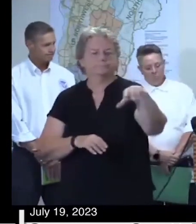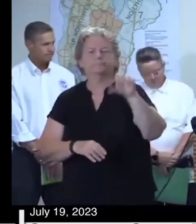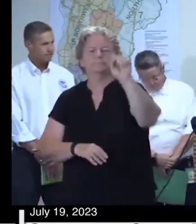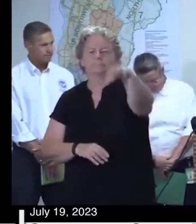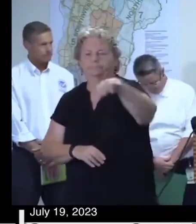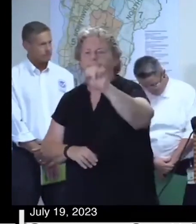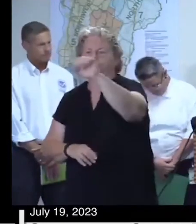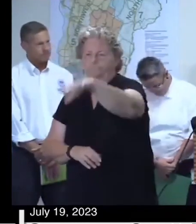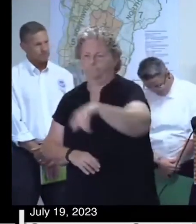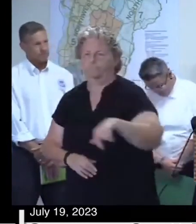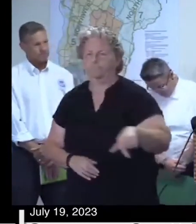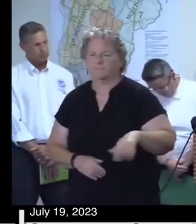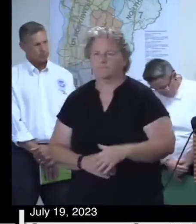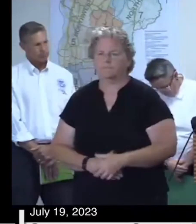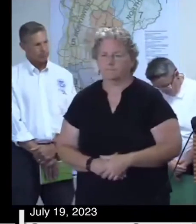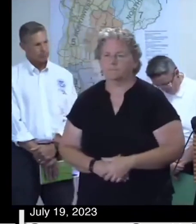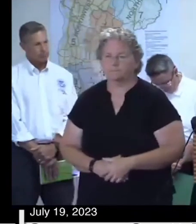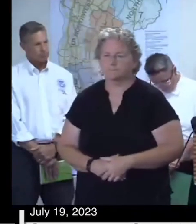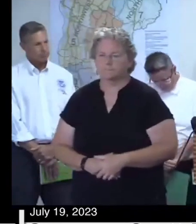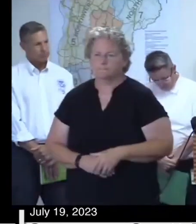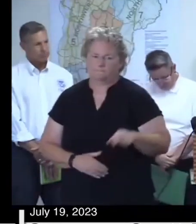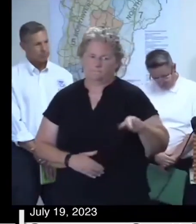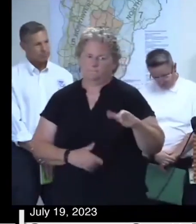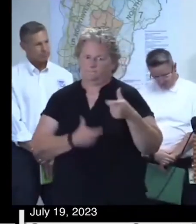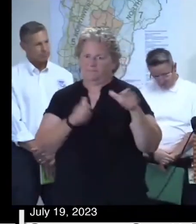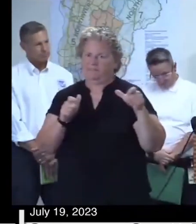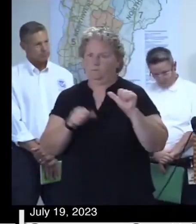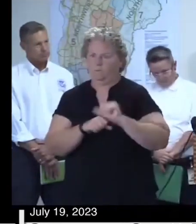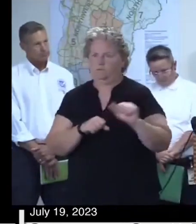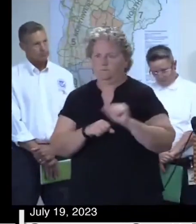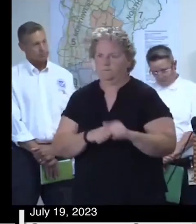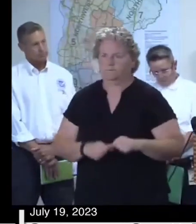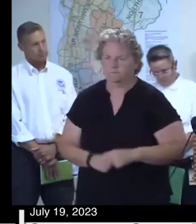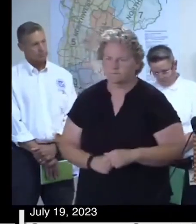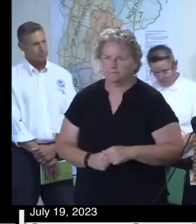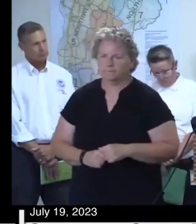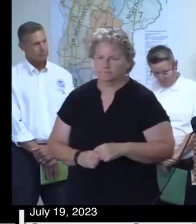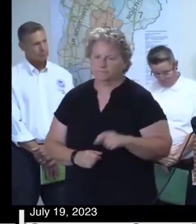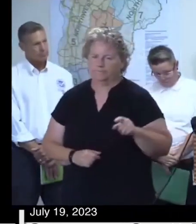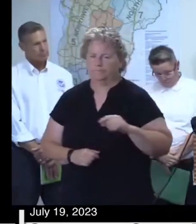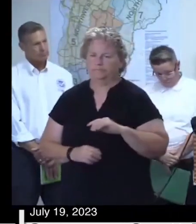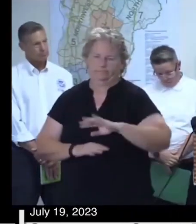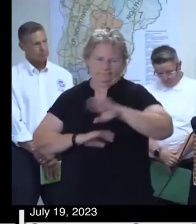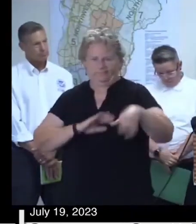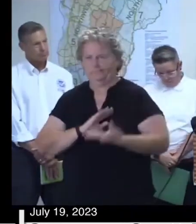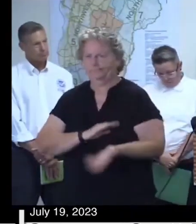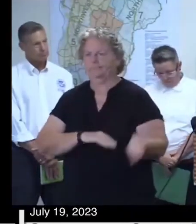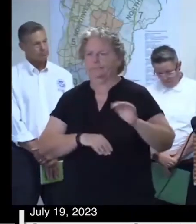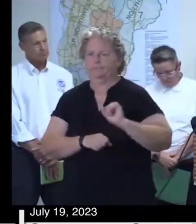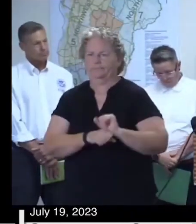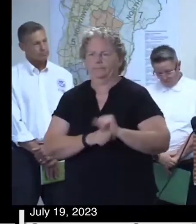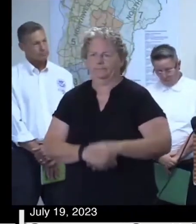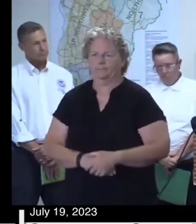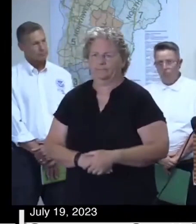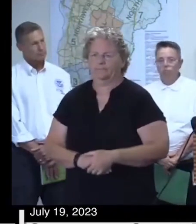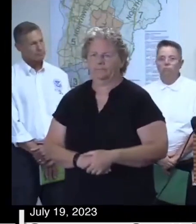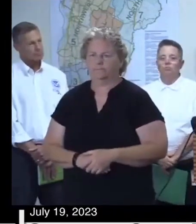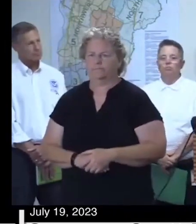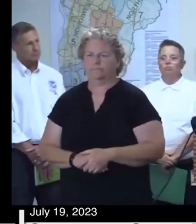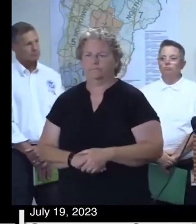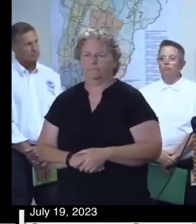missions per man hour spent, I guess is what I'd call it. There's a maintenance team attached to that to help them out on the road. And then we have the